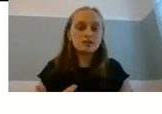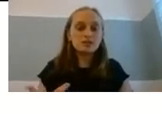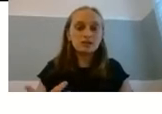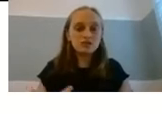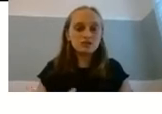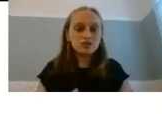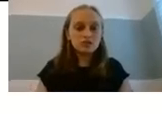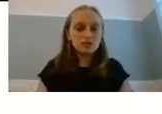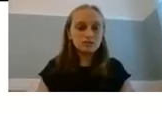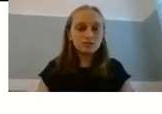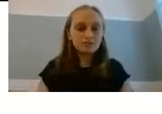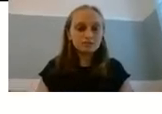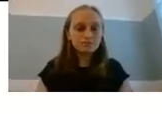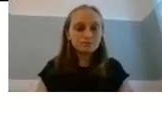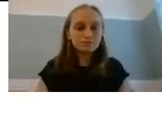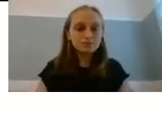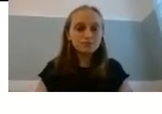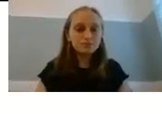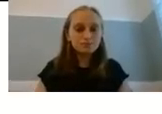aspect is really constructive